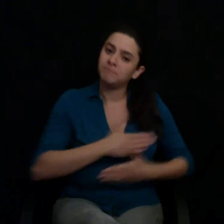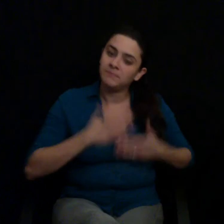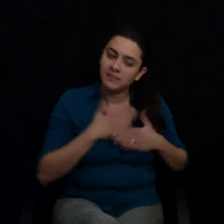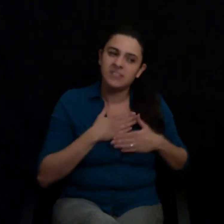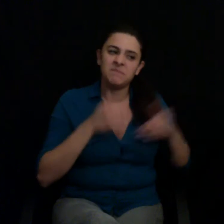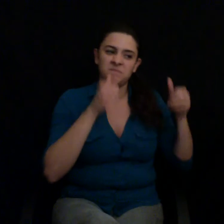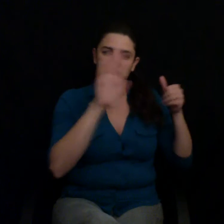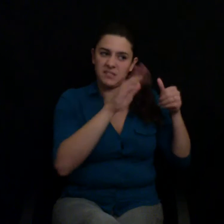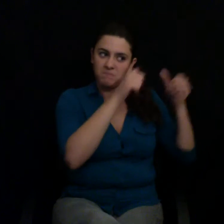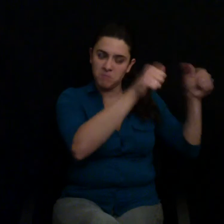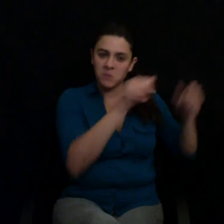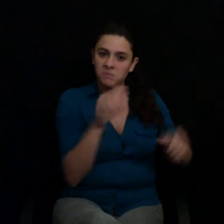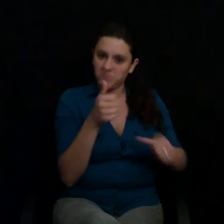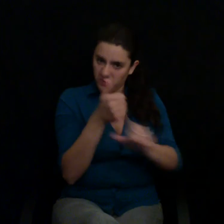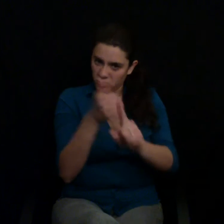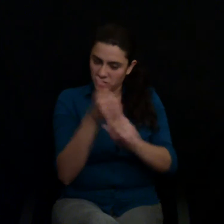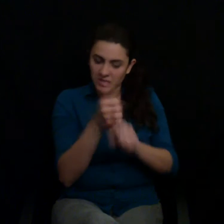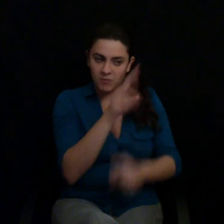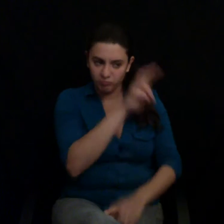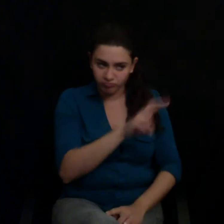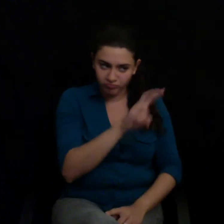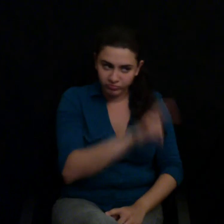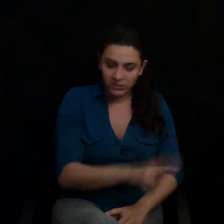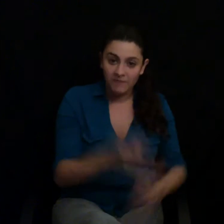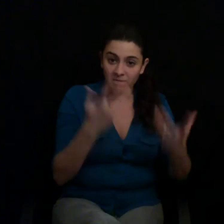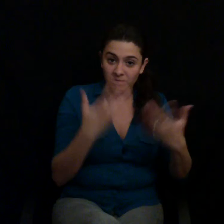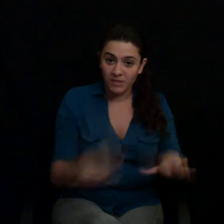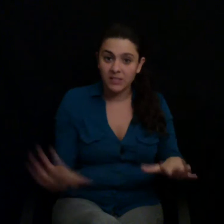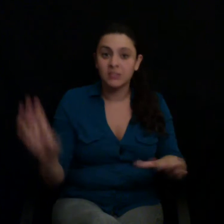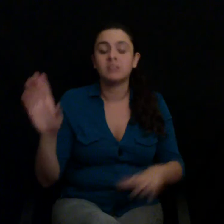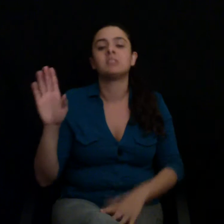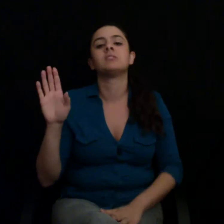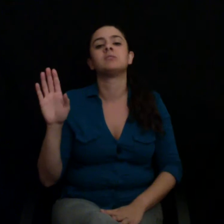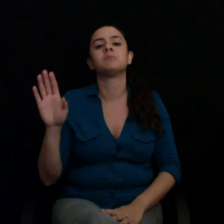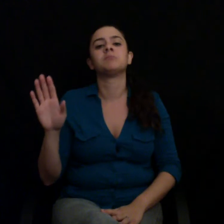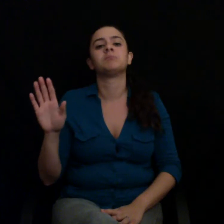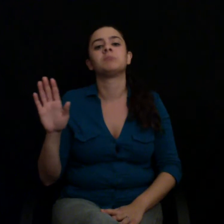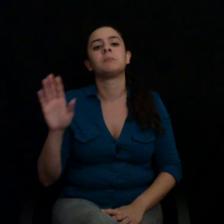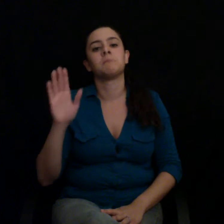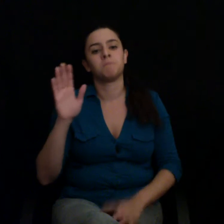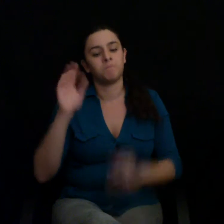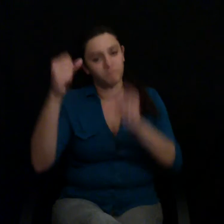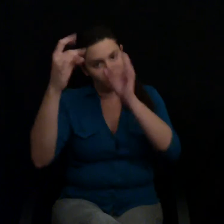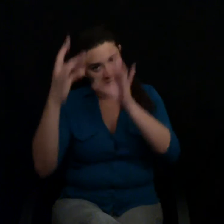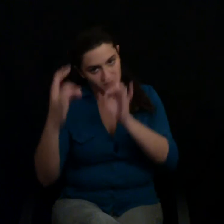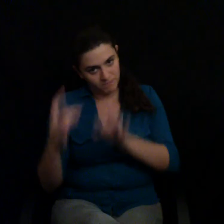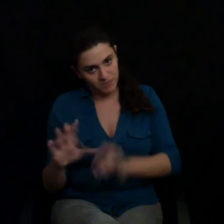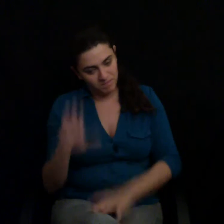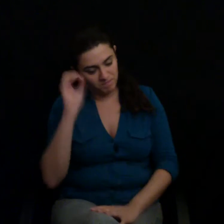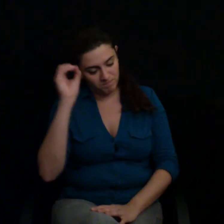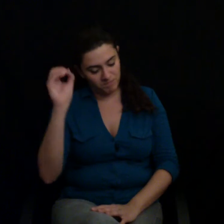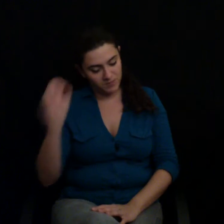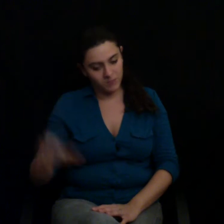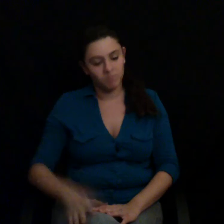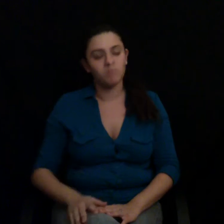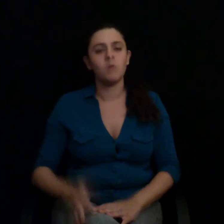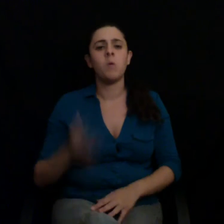always, join us on r/Upvoted to discuss this episode as well as every episode and every newsletter we do. We want to hear from you.